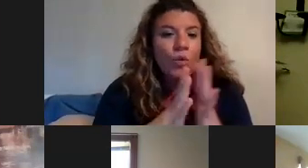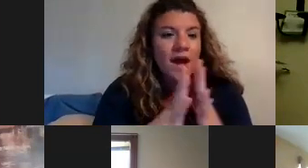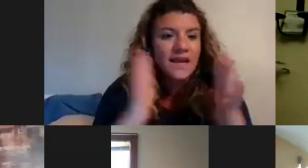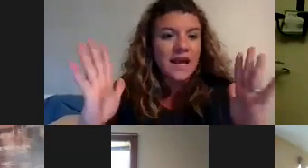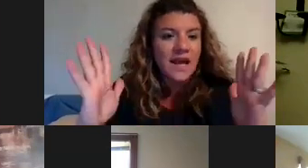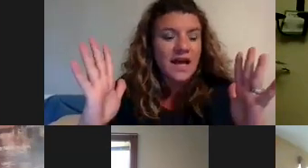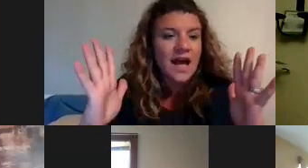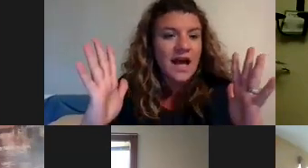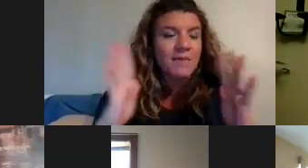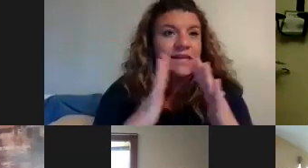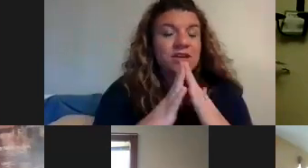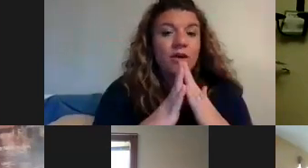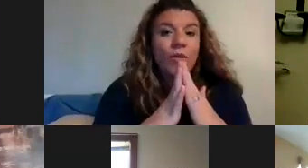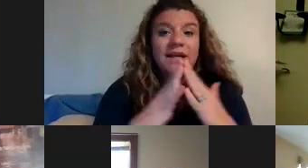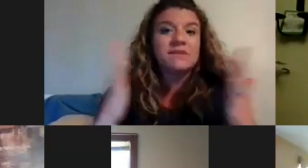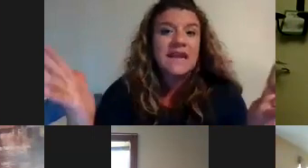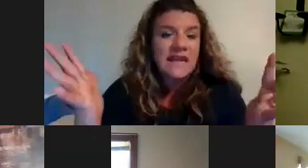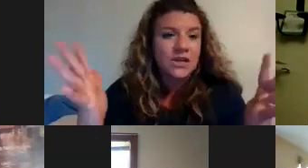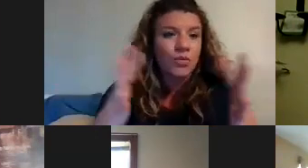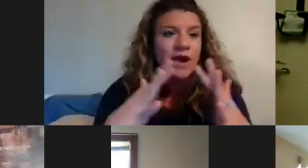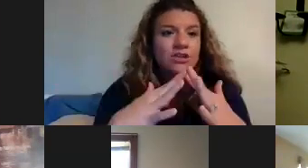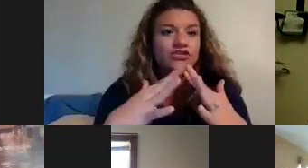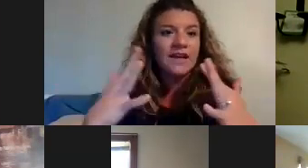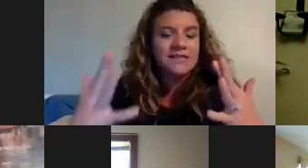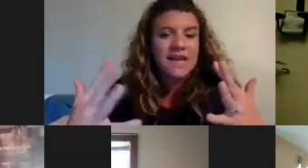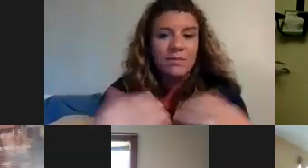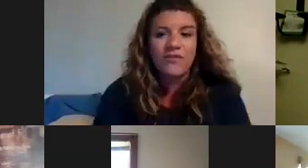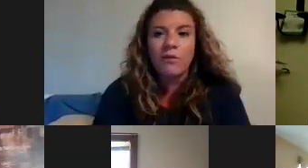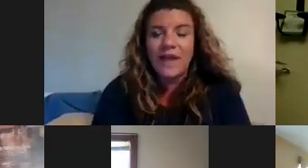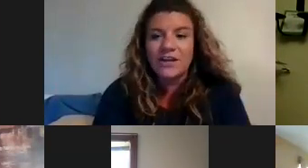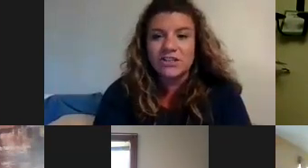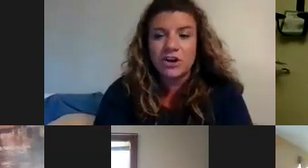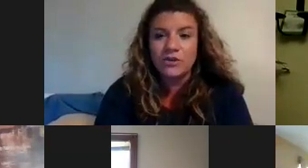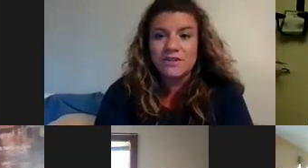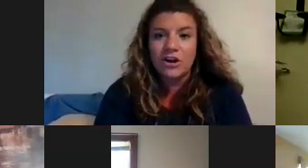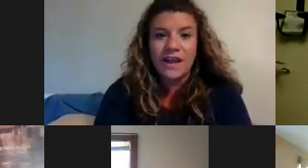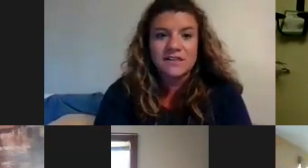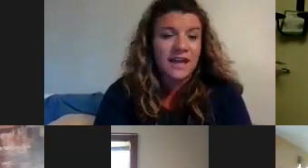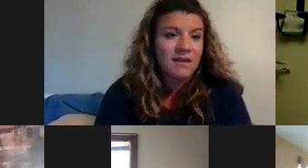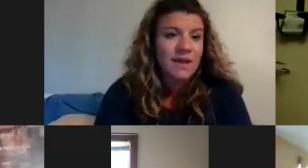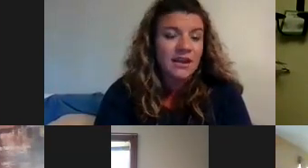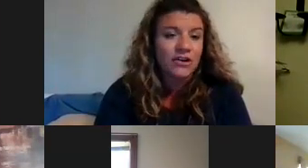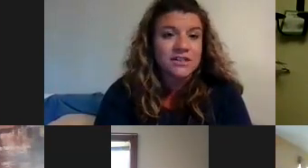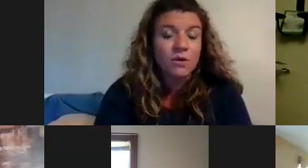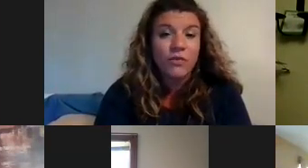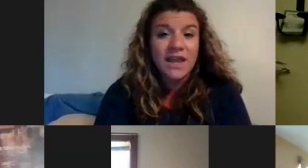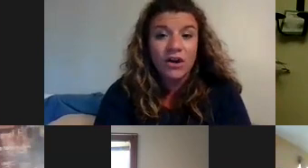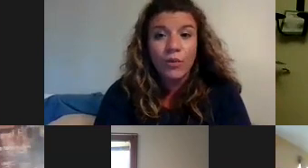what what his meaning is, or what he's trying to say, before we actually start using our hands to get the meaning across. So if we hear a